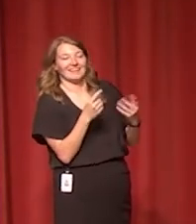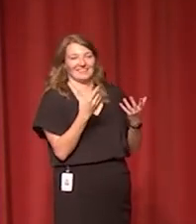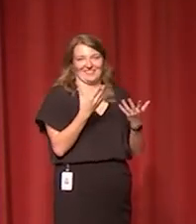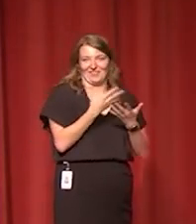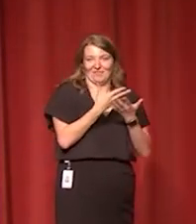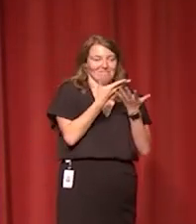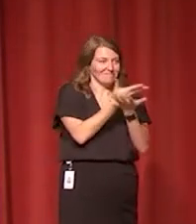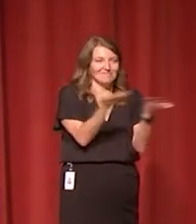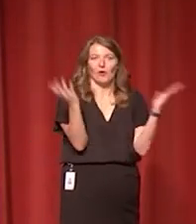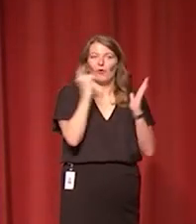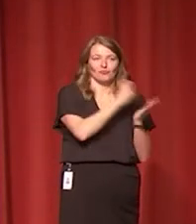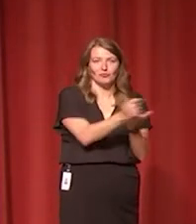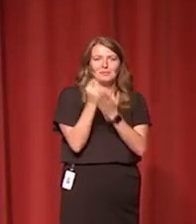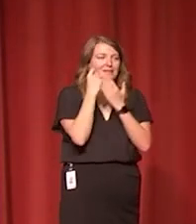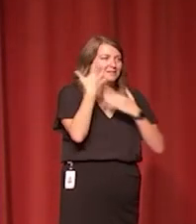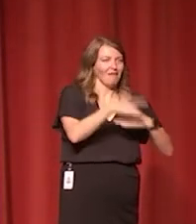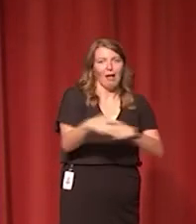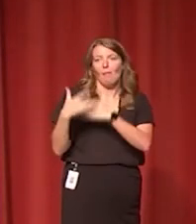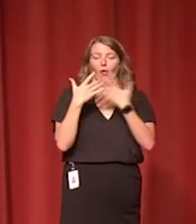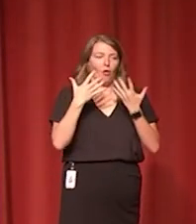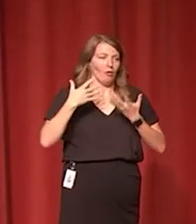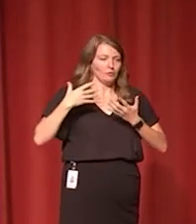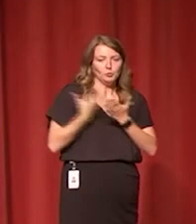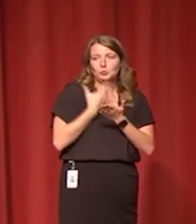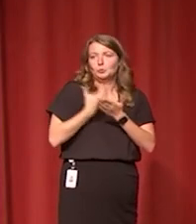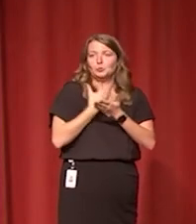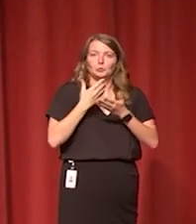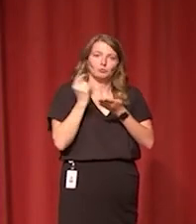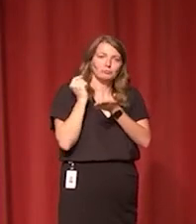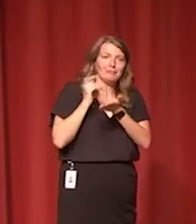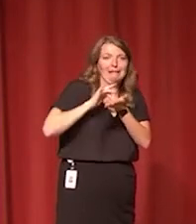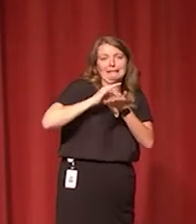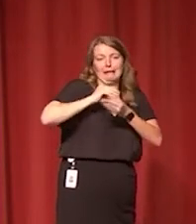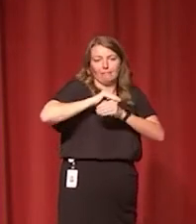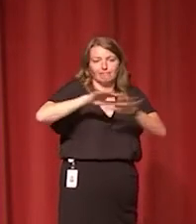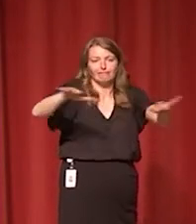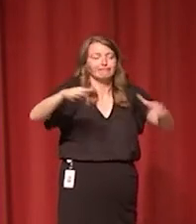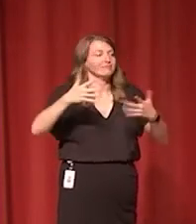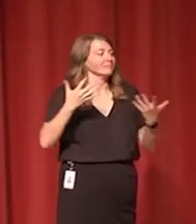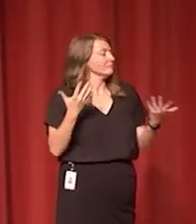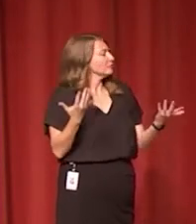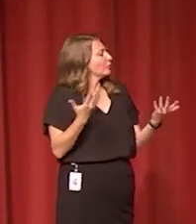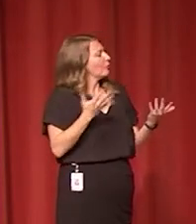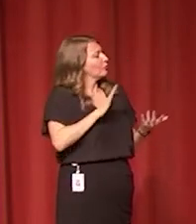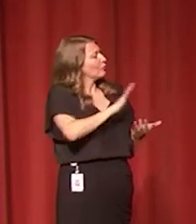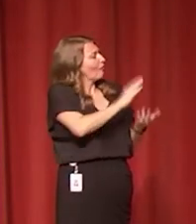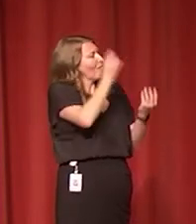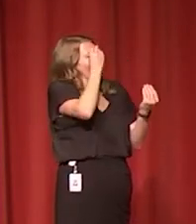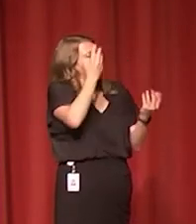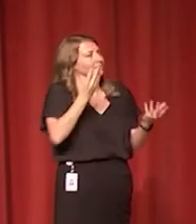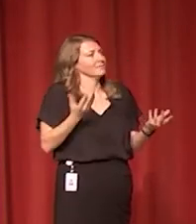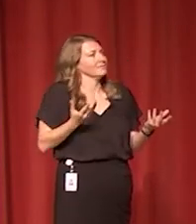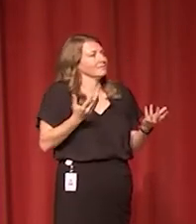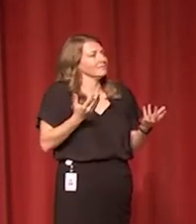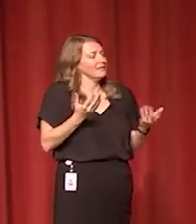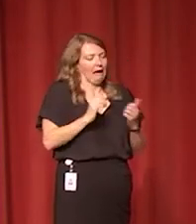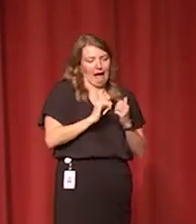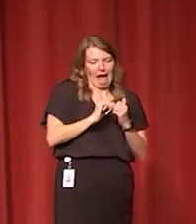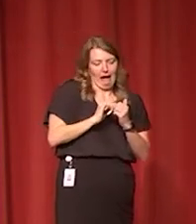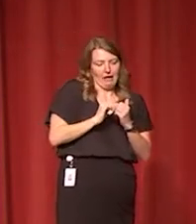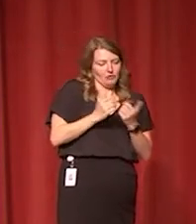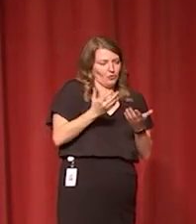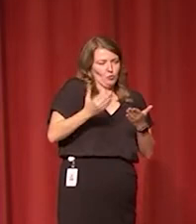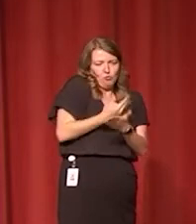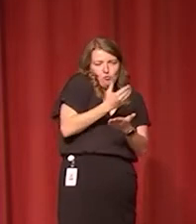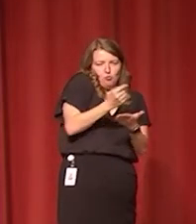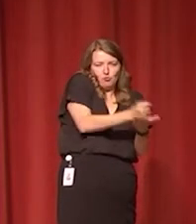you know, tons of new stuff in the cancer world, in this world, et cetera. How do you think about, you know, how we evaluate these? How